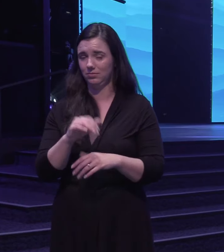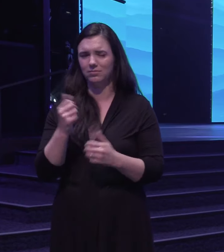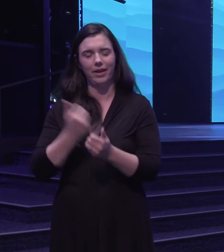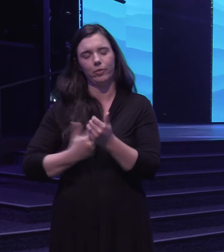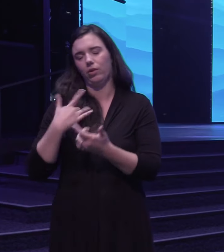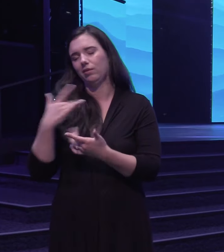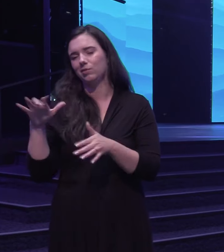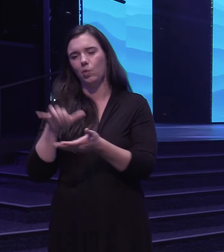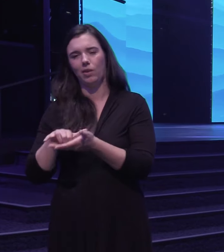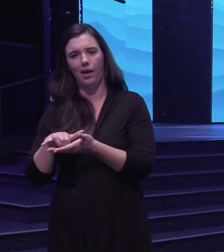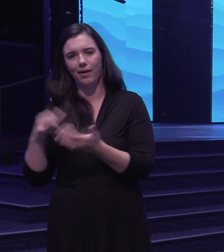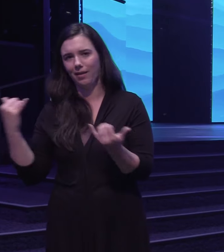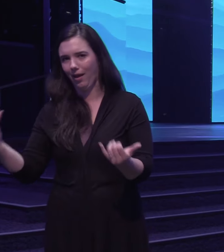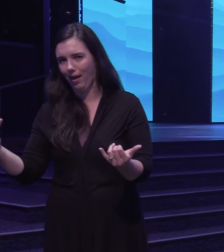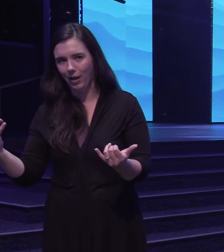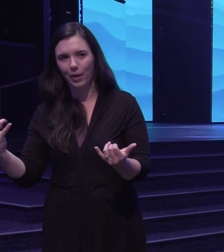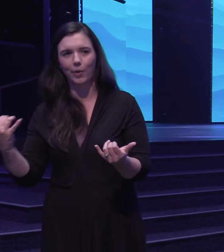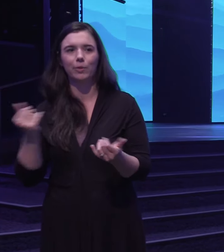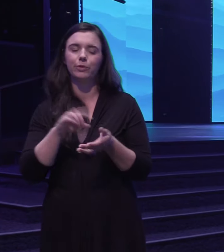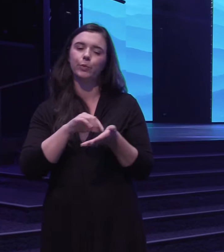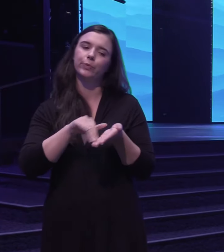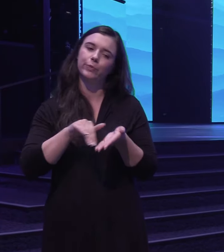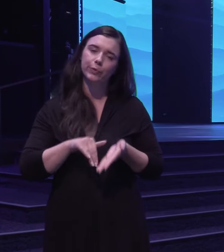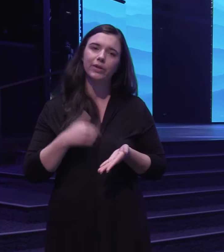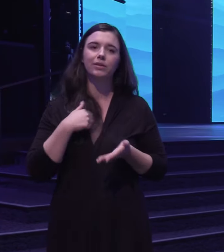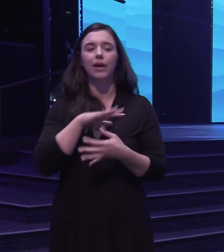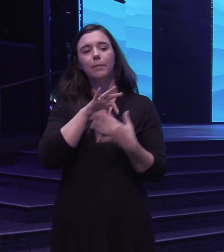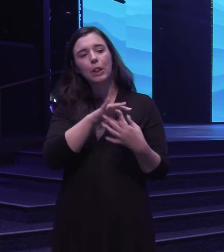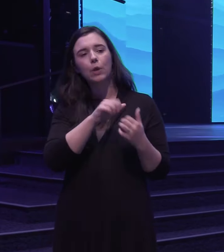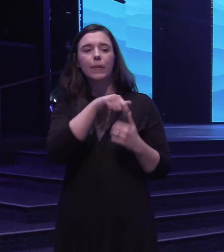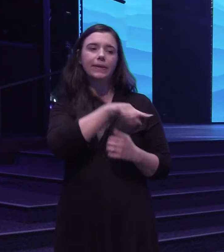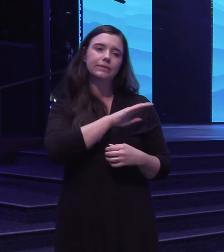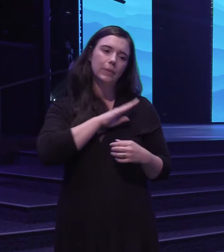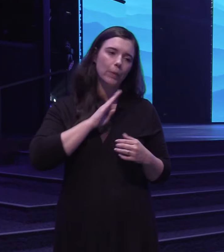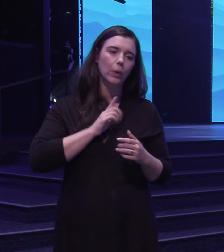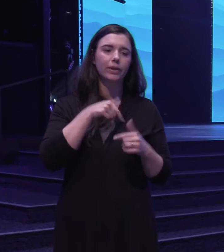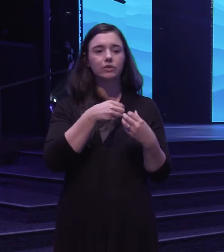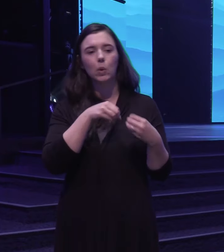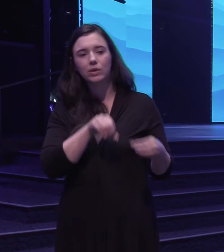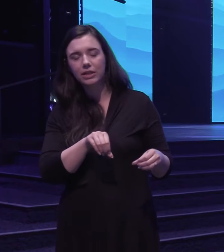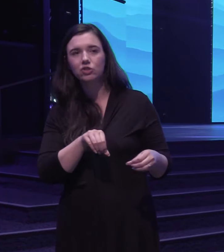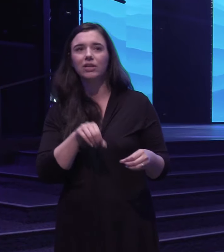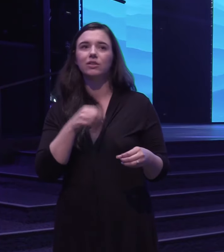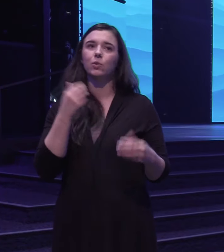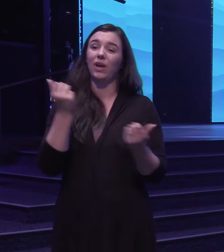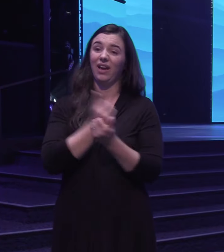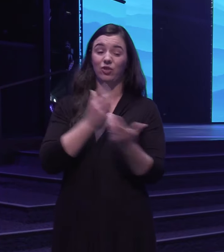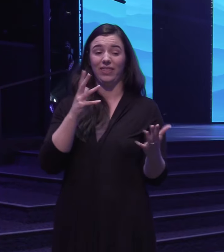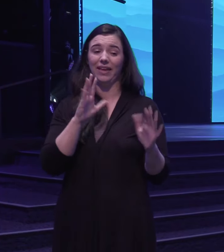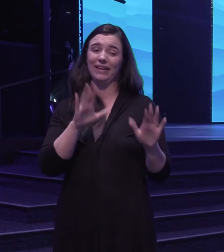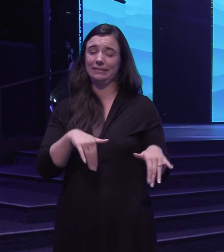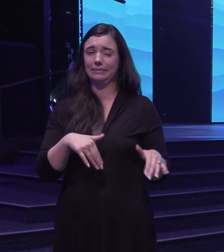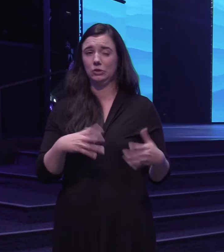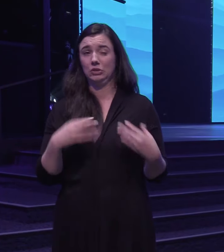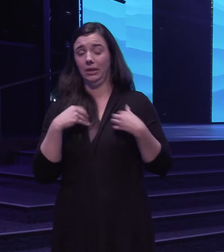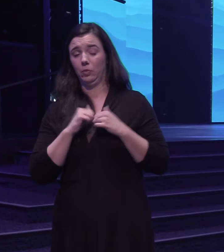makes disclaimers these days. They say, I belong to this board or this organization, so you have to take everything with a grain of